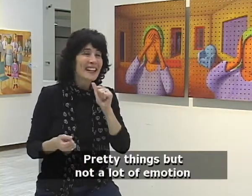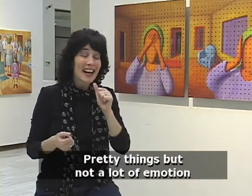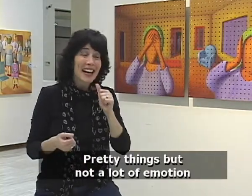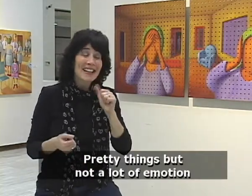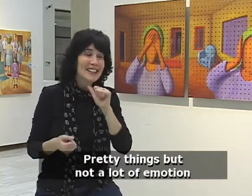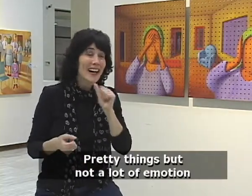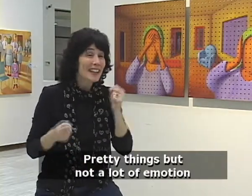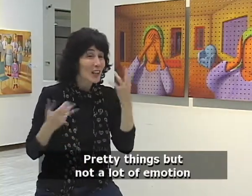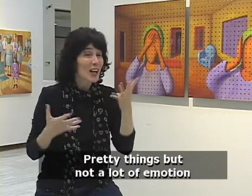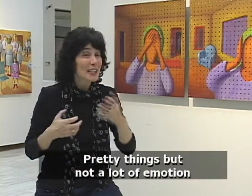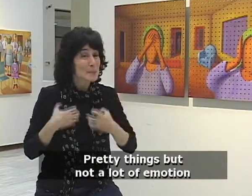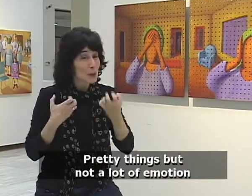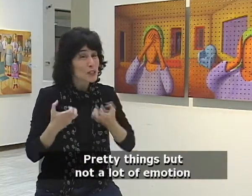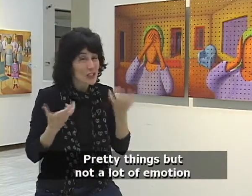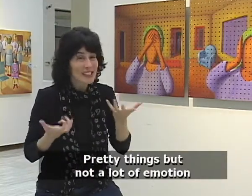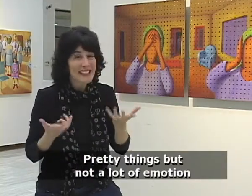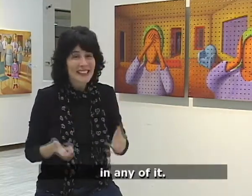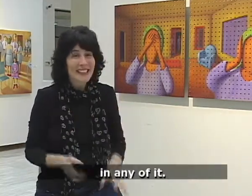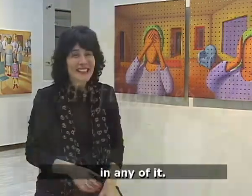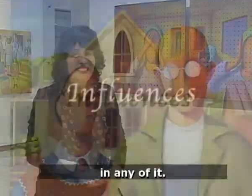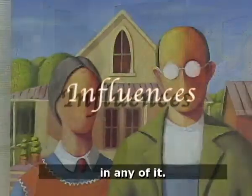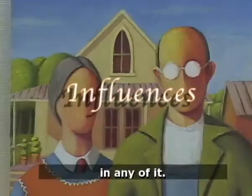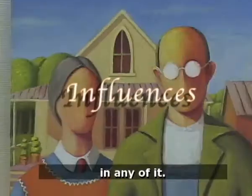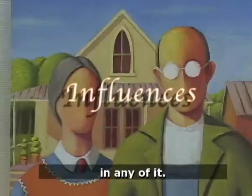but not a lot of emotion in any of it.